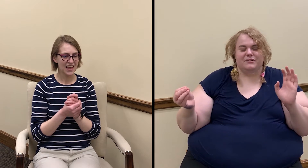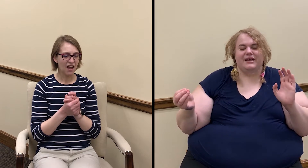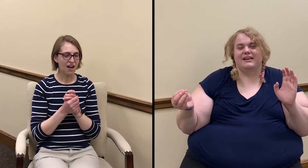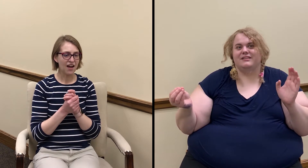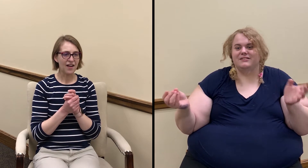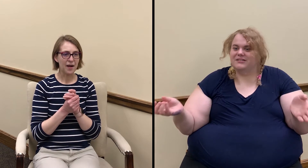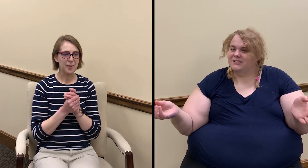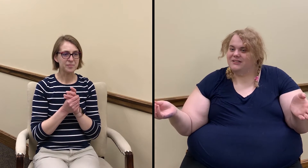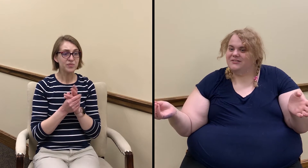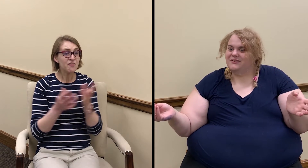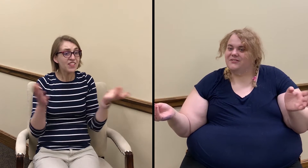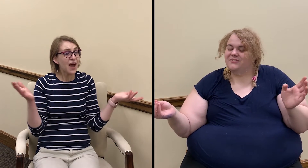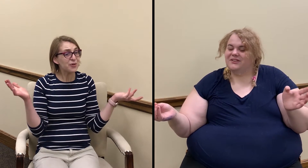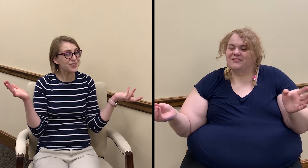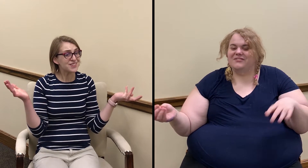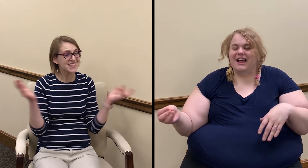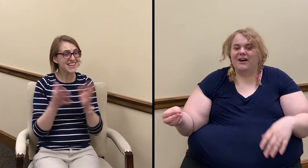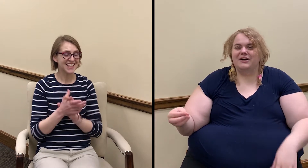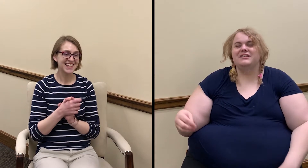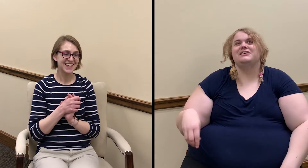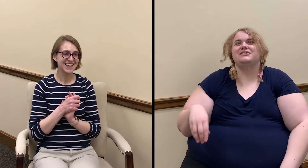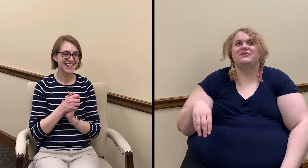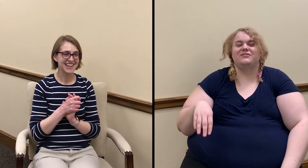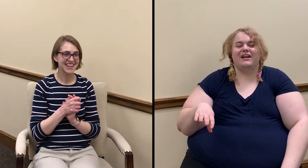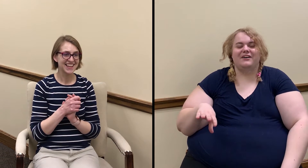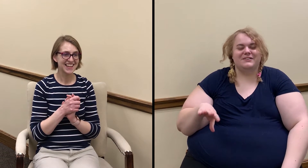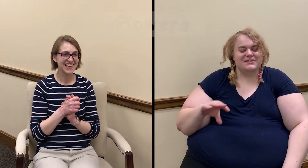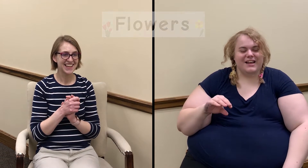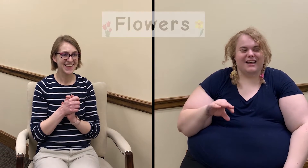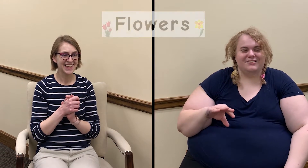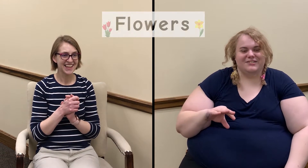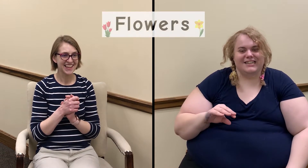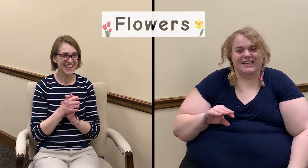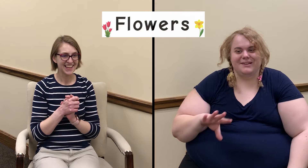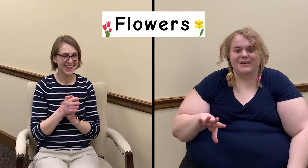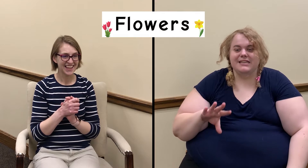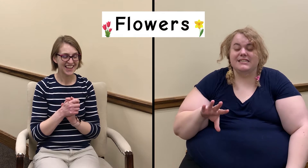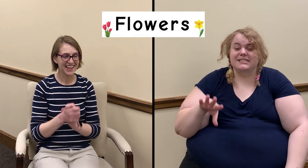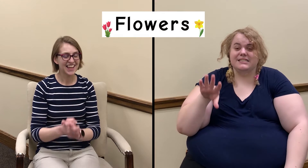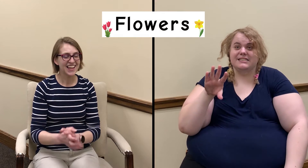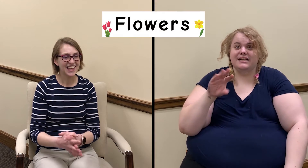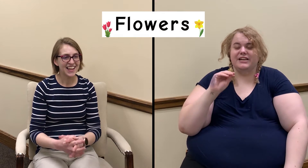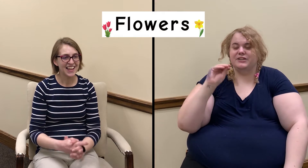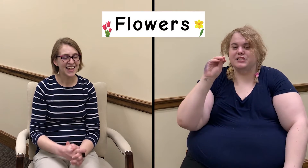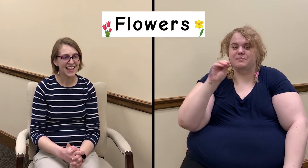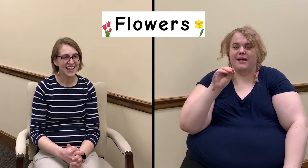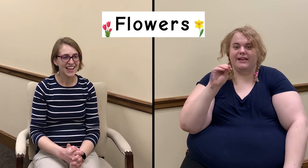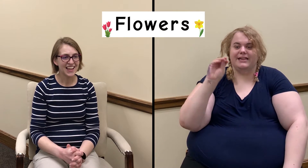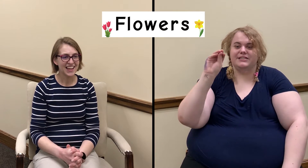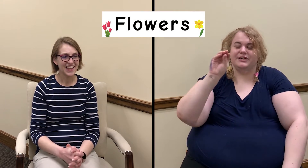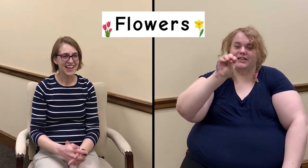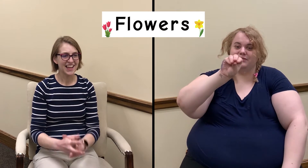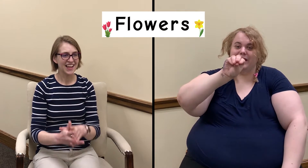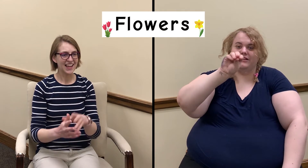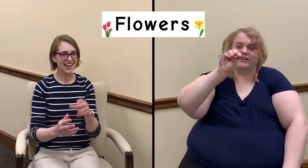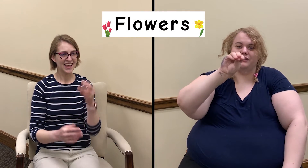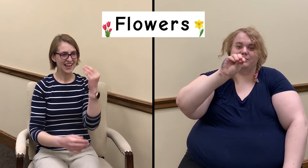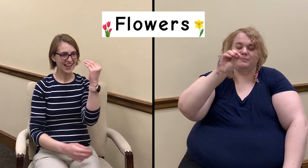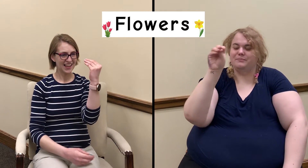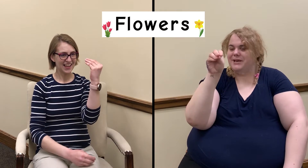Like flowers. Flowers. So flowers I really like because it's like you're smelling it. So you're going to make the little beak